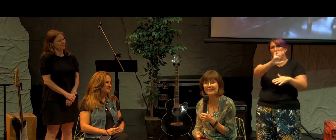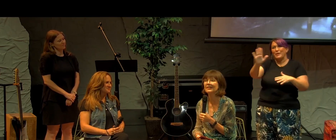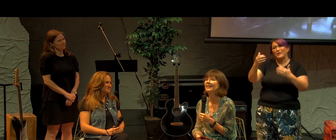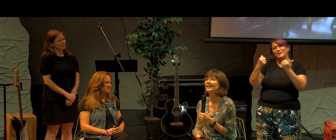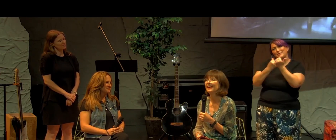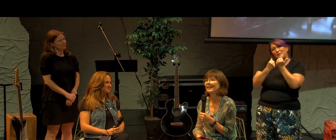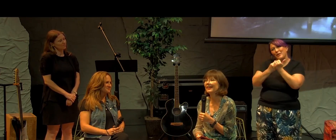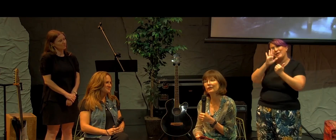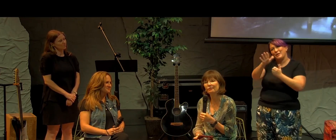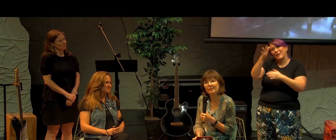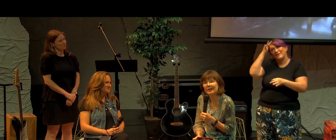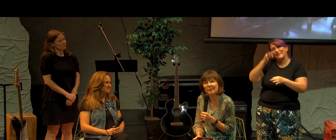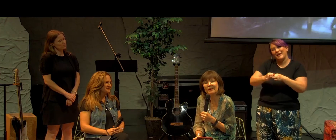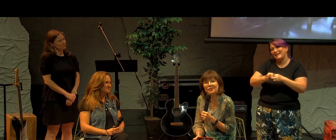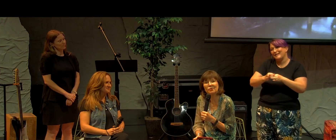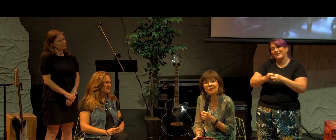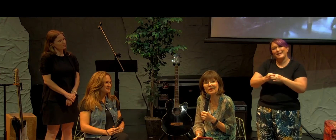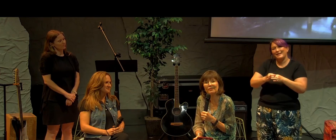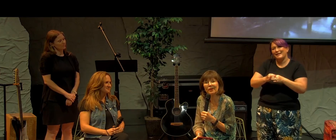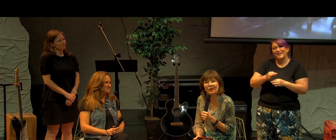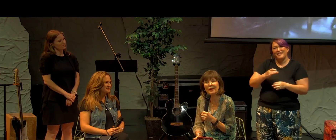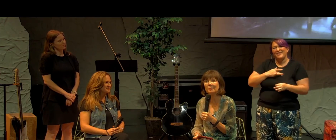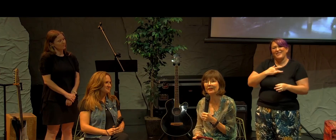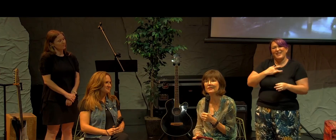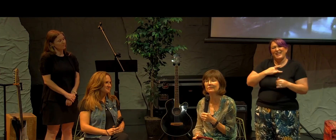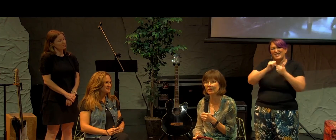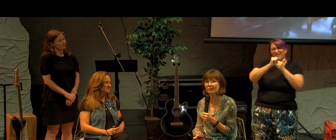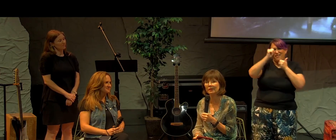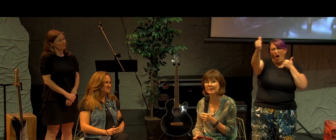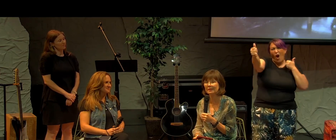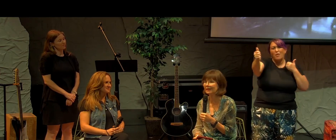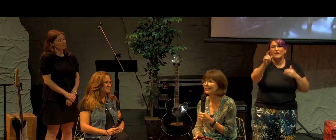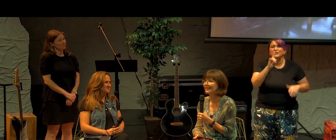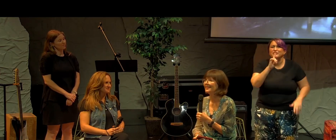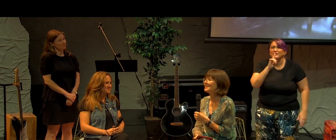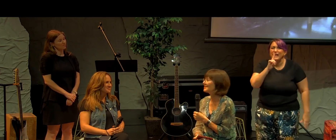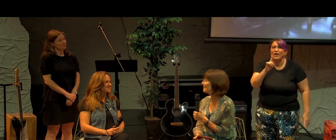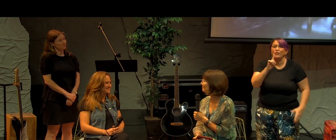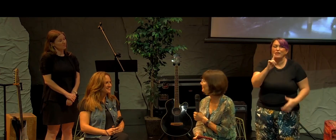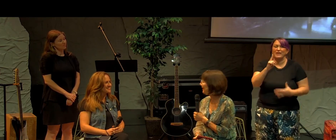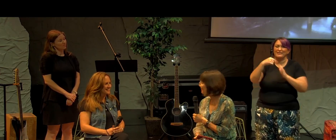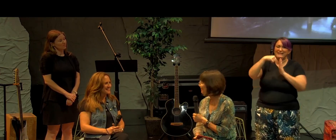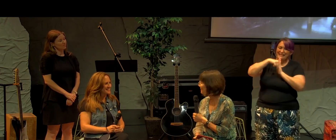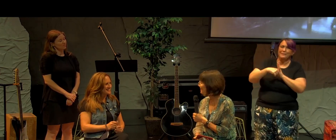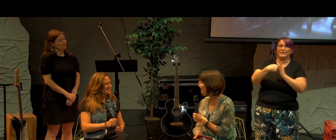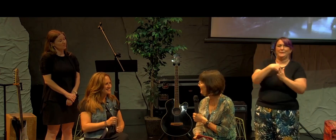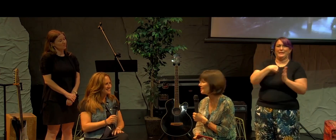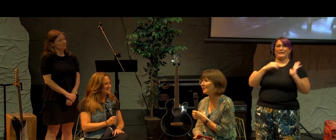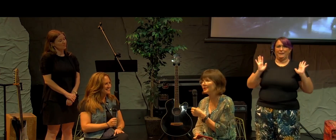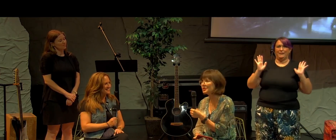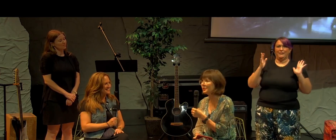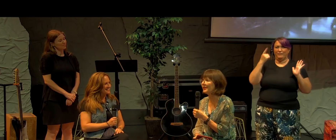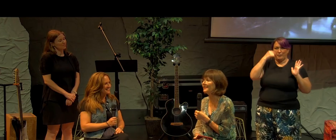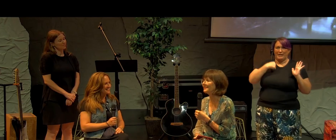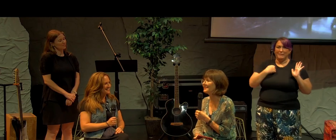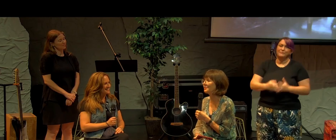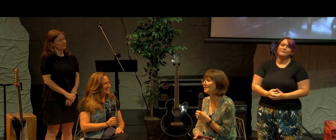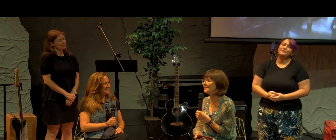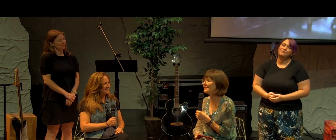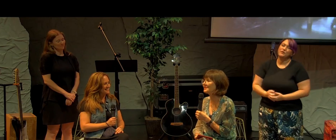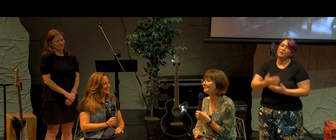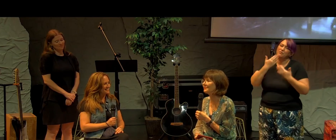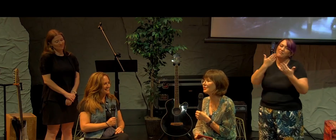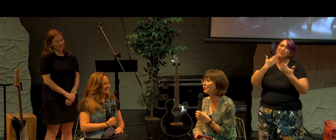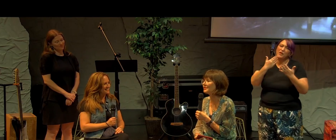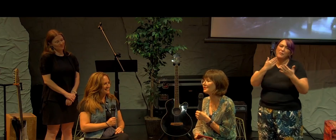faith. And I know it probably feels really far away, but it's very real to me. So thanks for giving me the chance to be able to explain some of